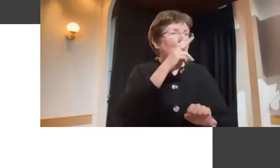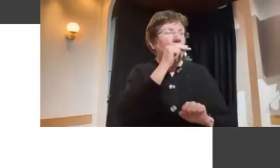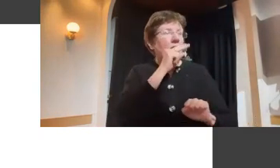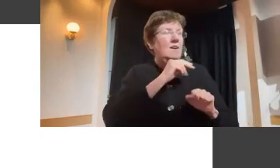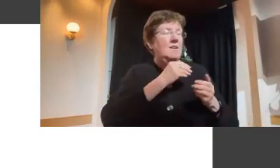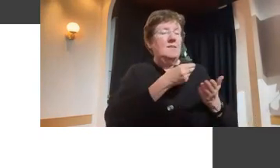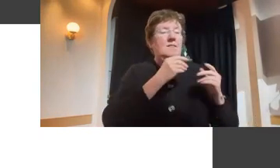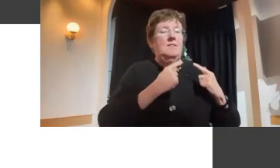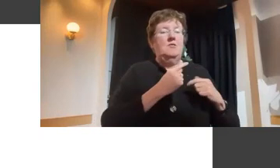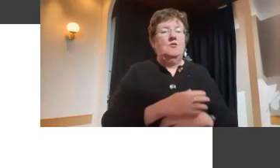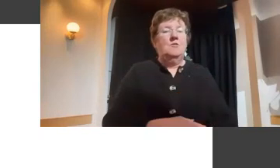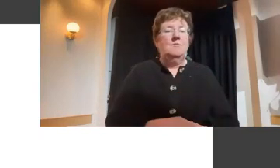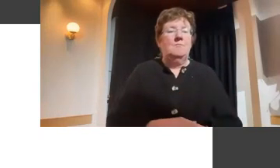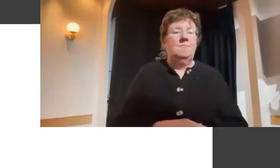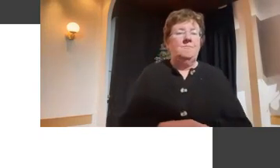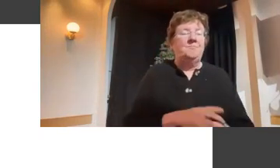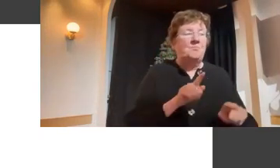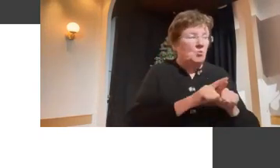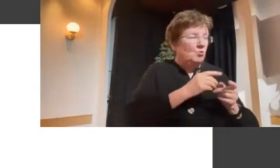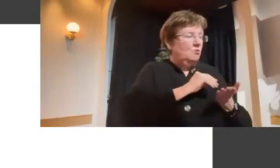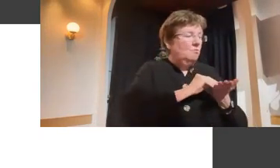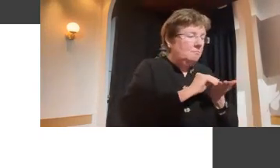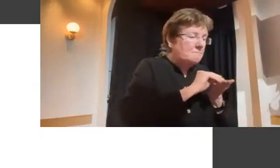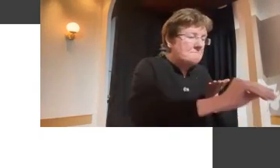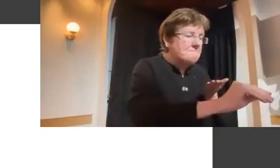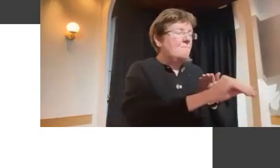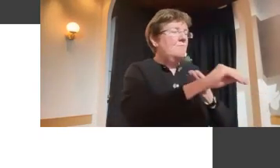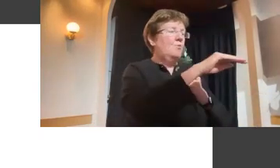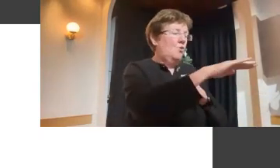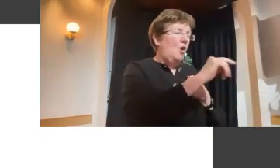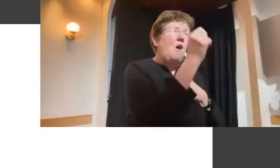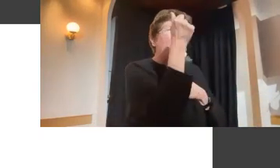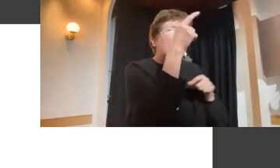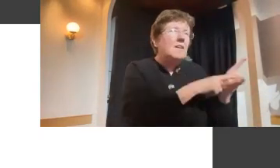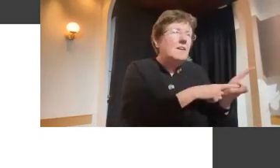that's committed to Welsh-speaking teachers.